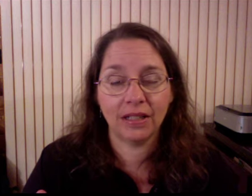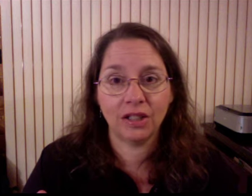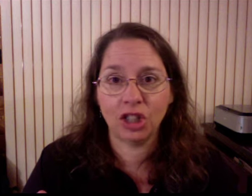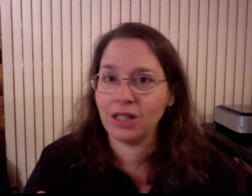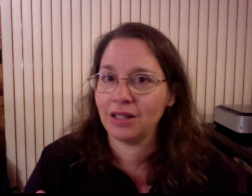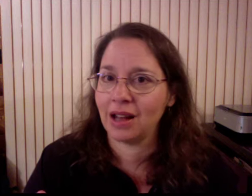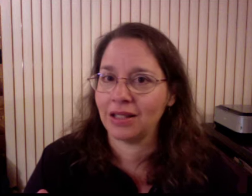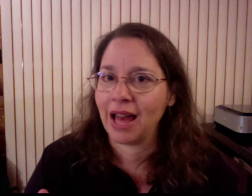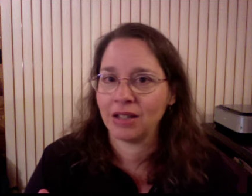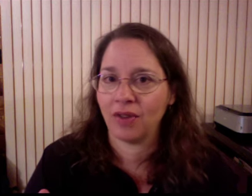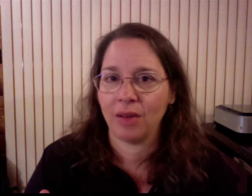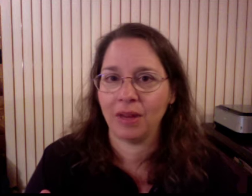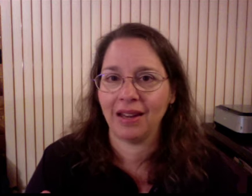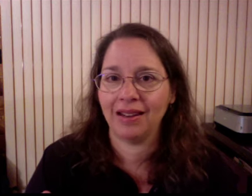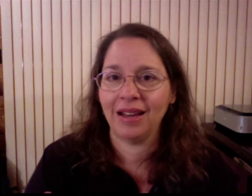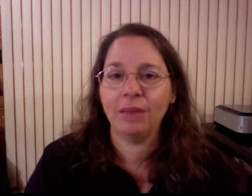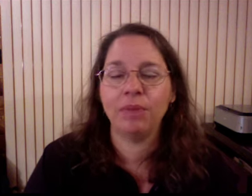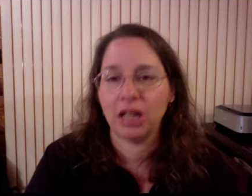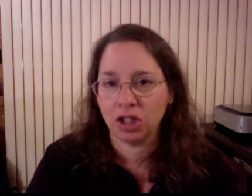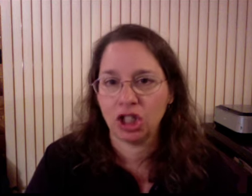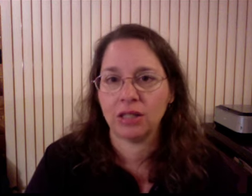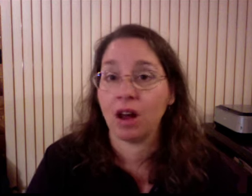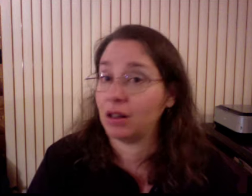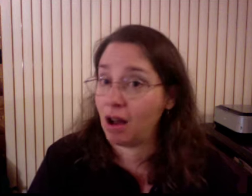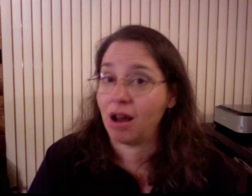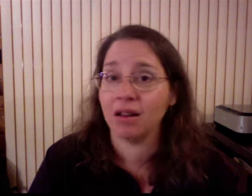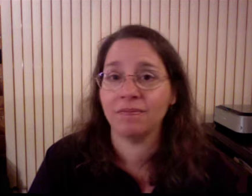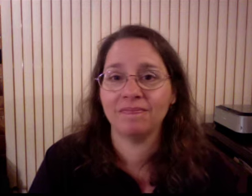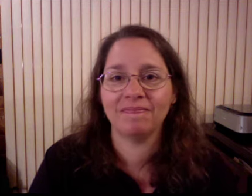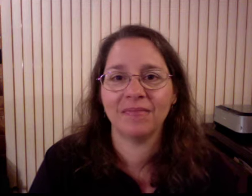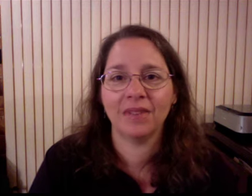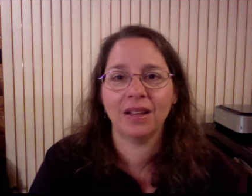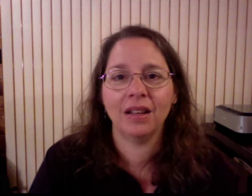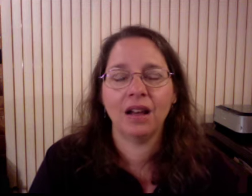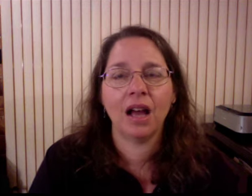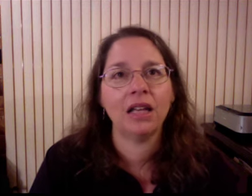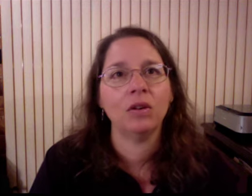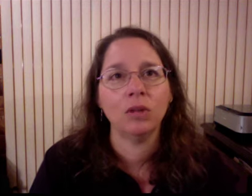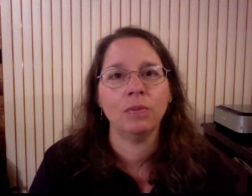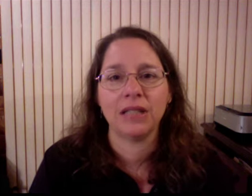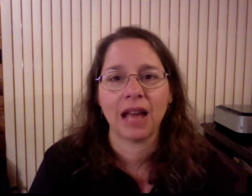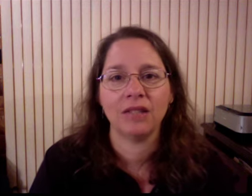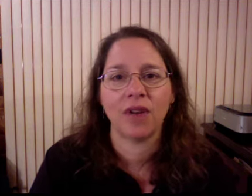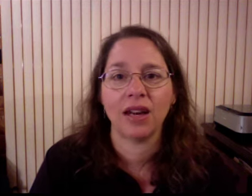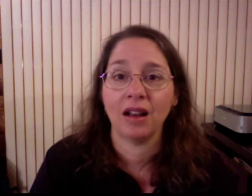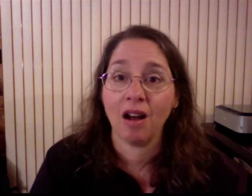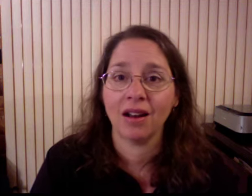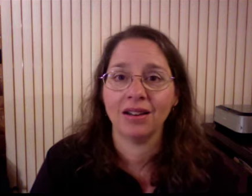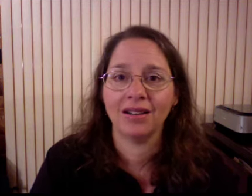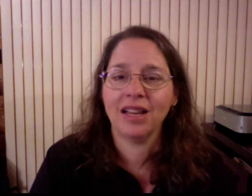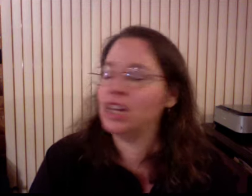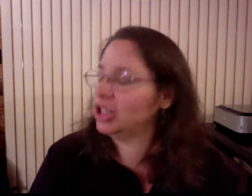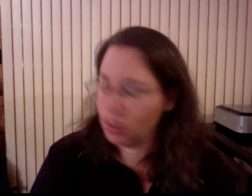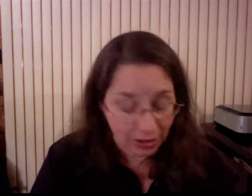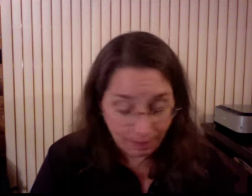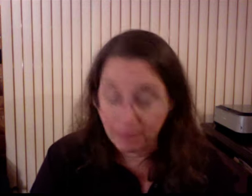she does not satisfy me because she is not God. I can only be satisfied in God. She wasn't meant